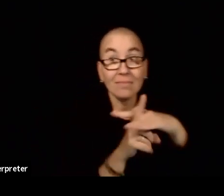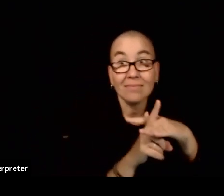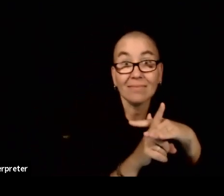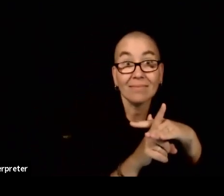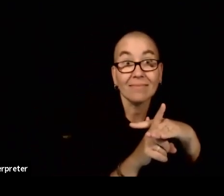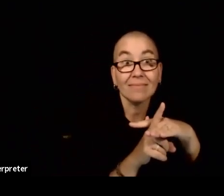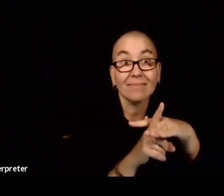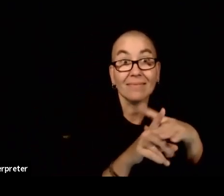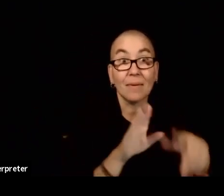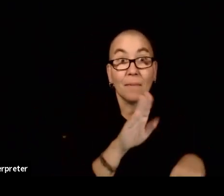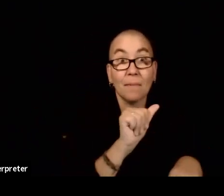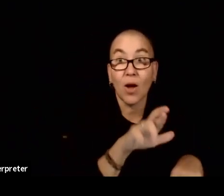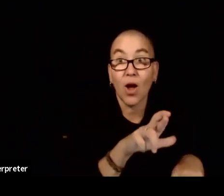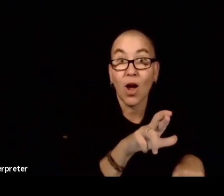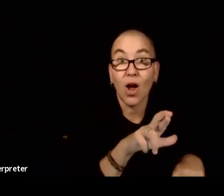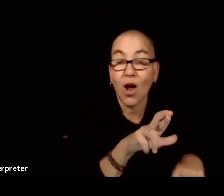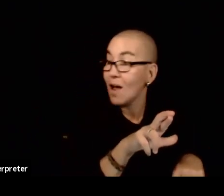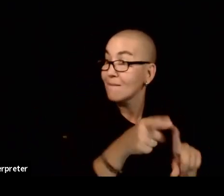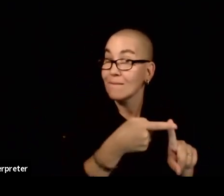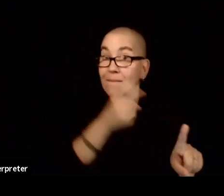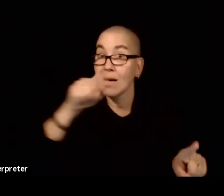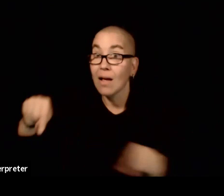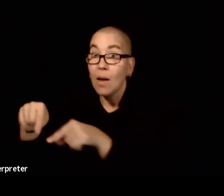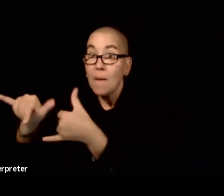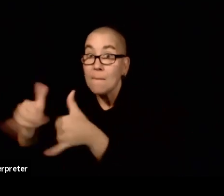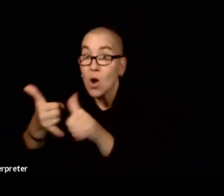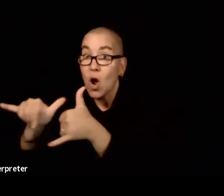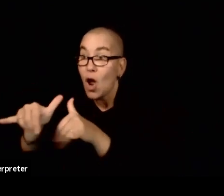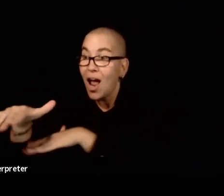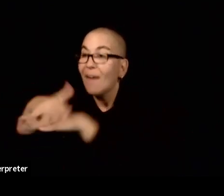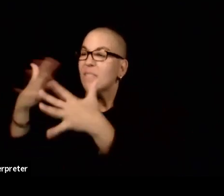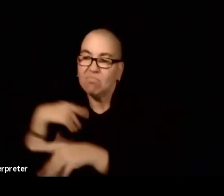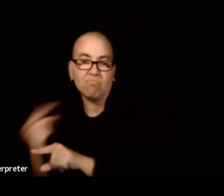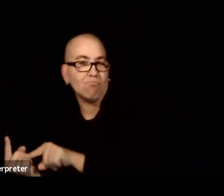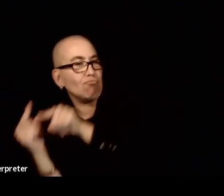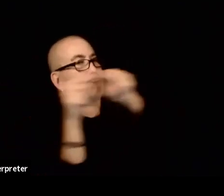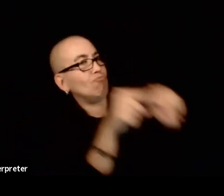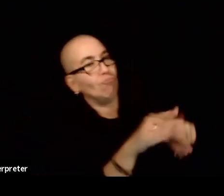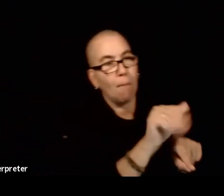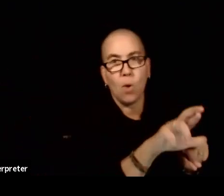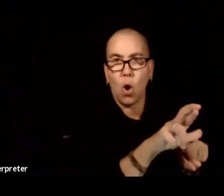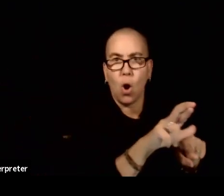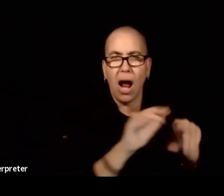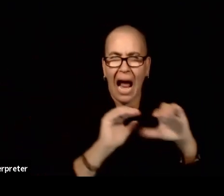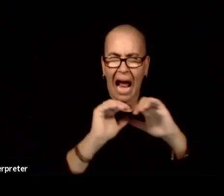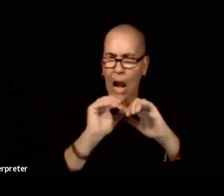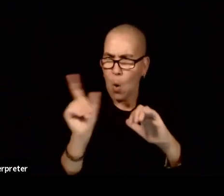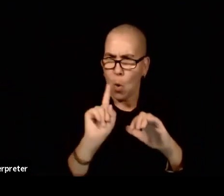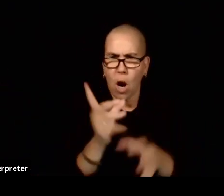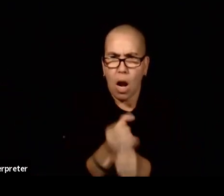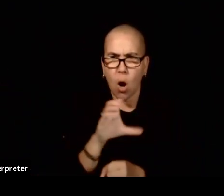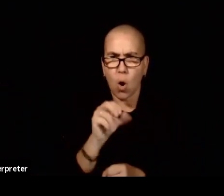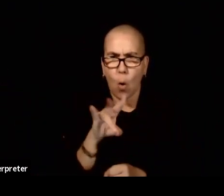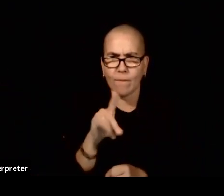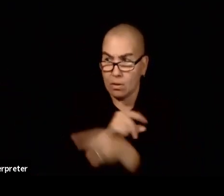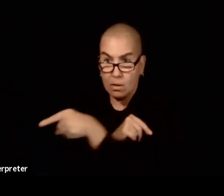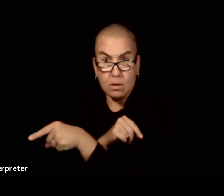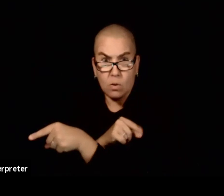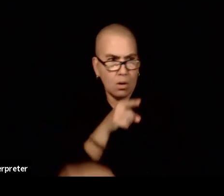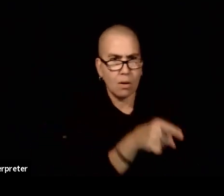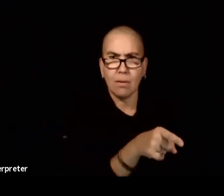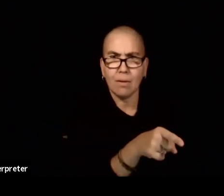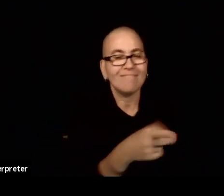exposure. So we think it's that general kind of level of community interaction and the amount of gatherings that